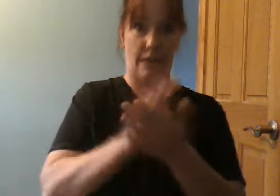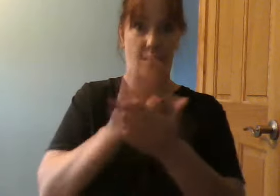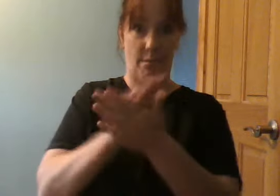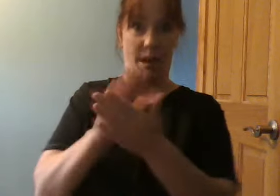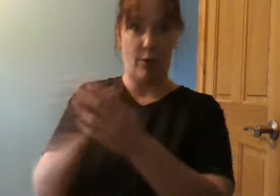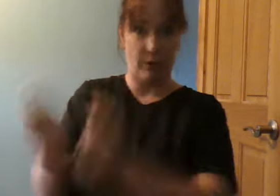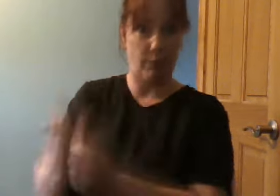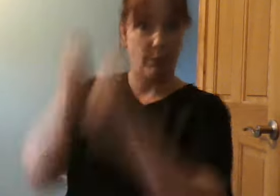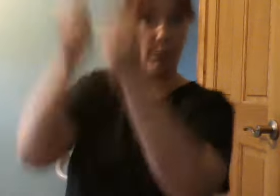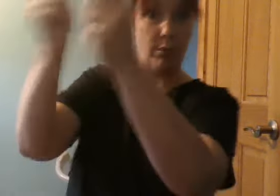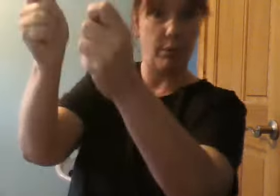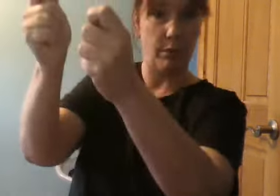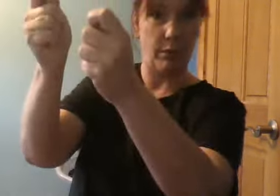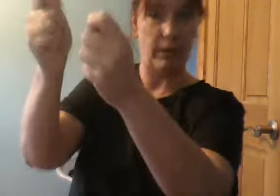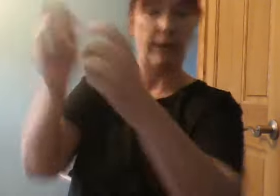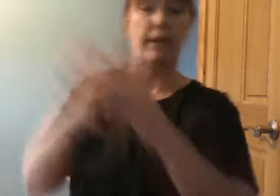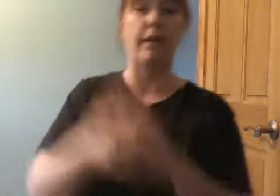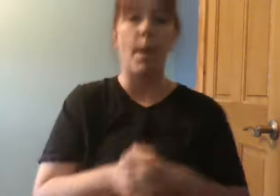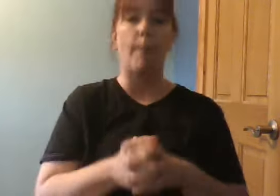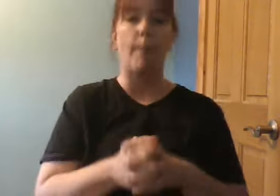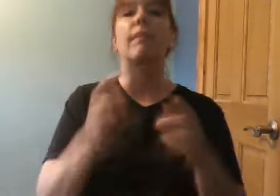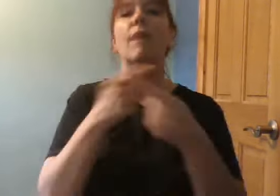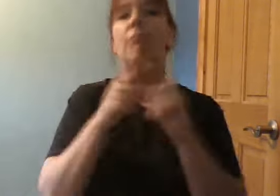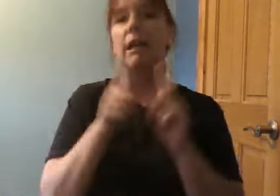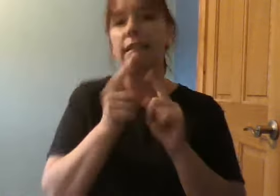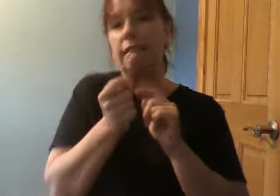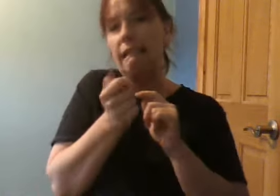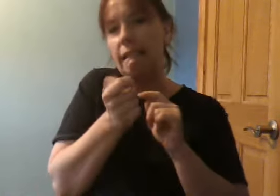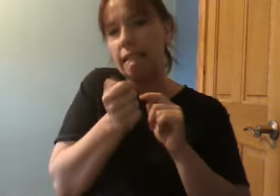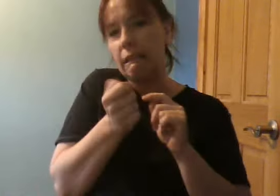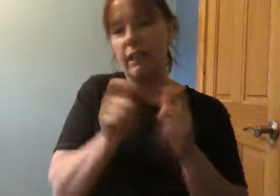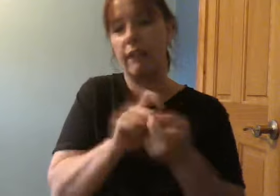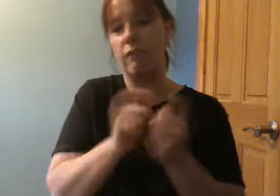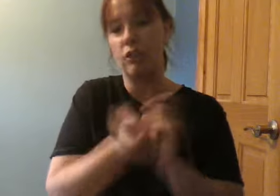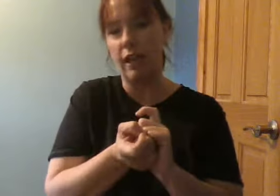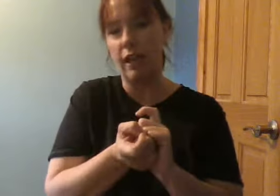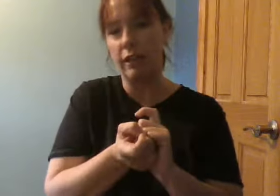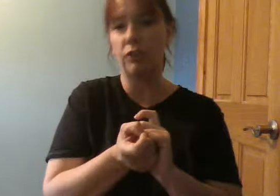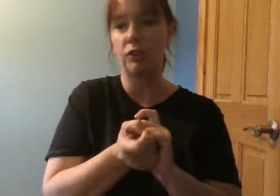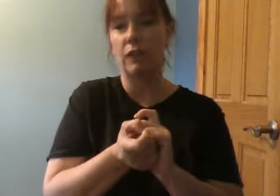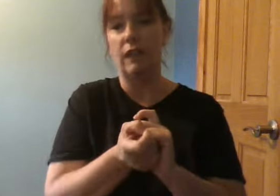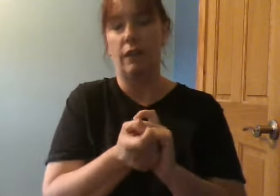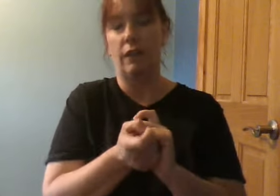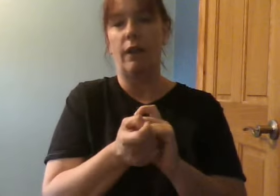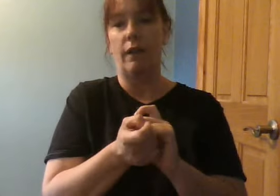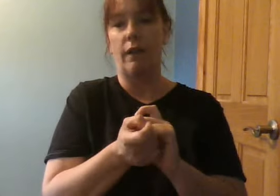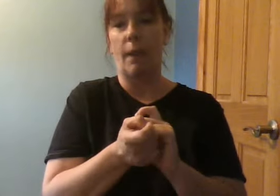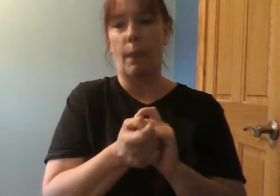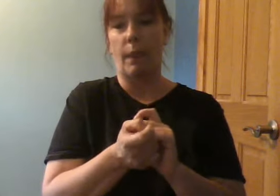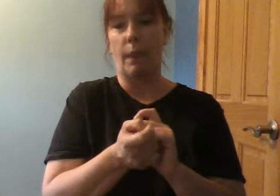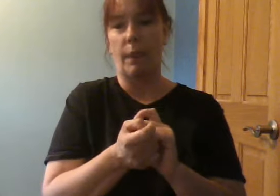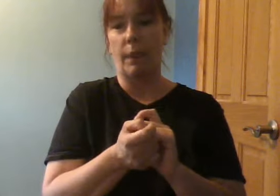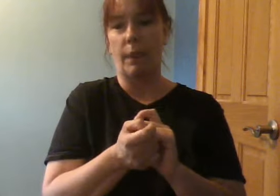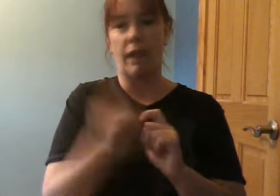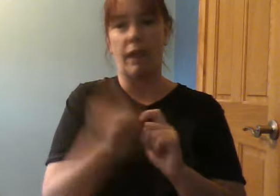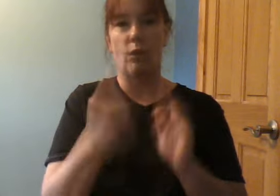one tiny, tiny change, which is that it'll only show you the British passport if I've actually got one. It'll only show you the party invitation if I actually have